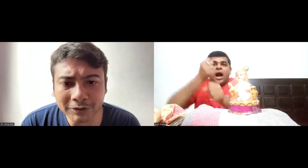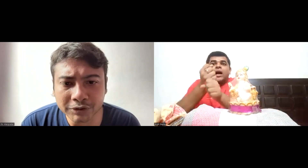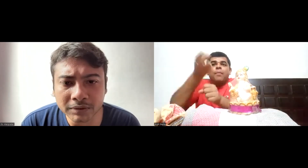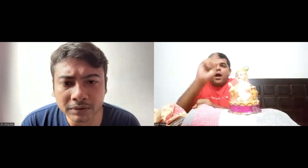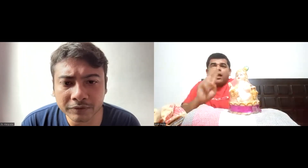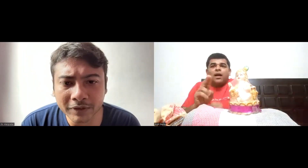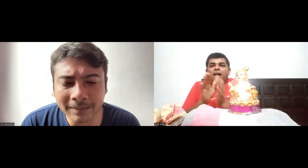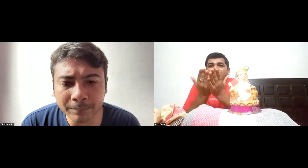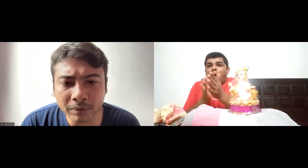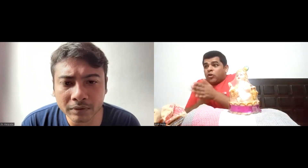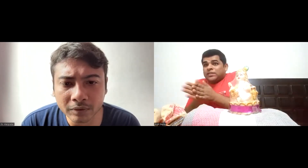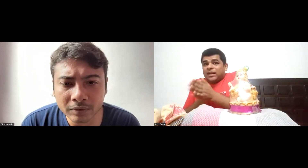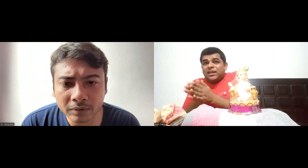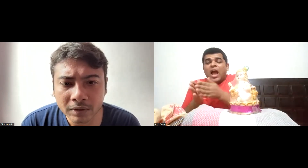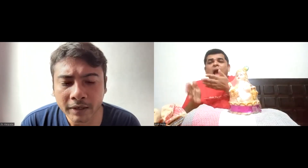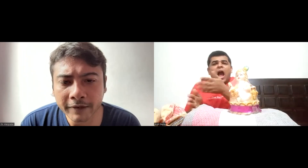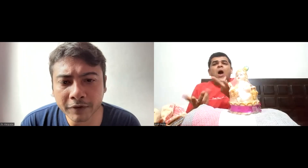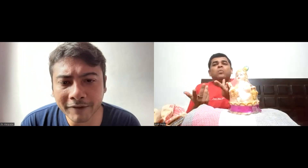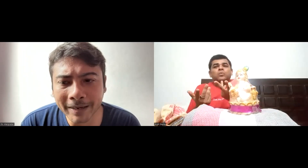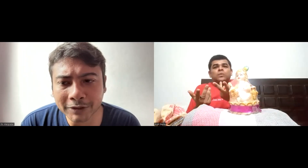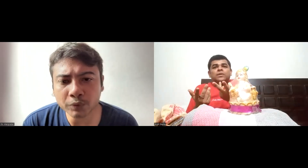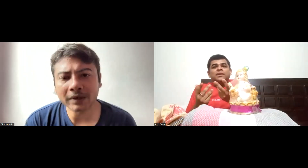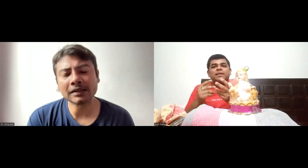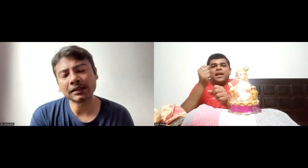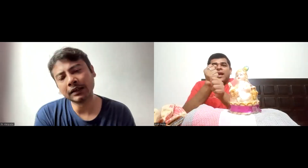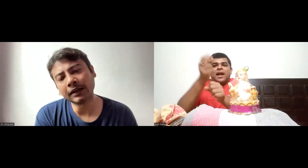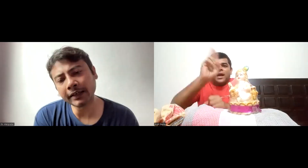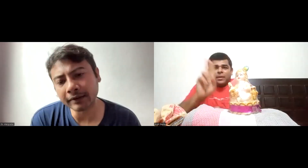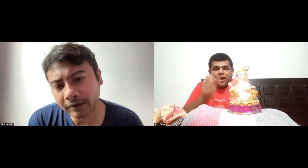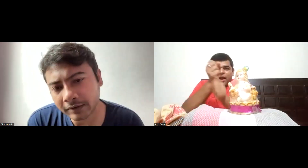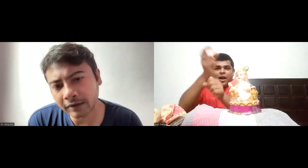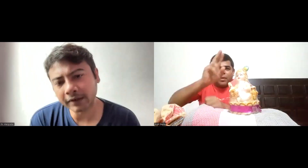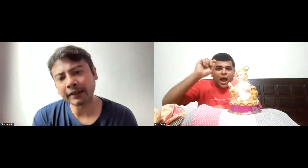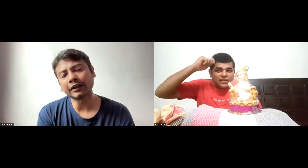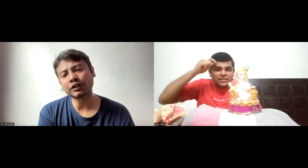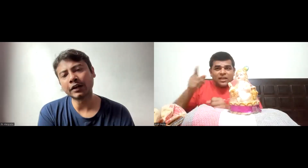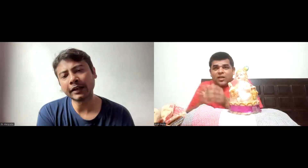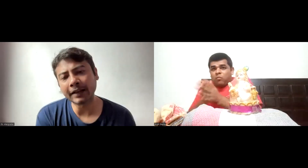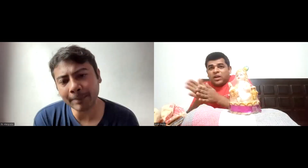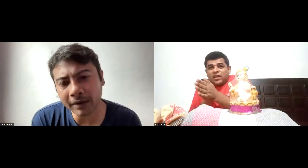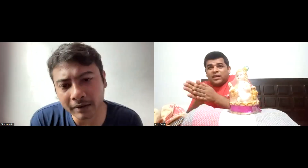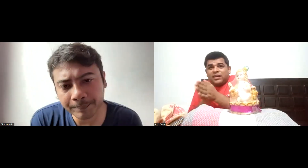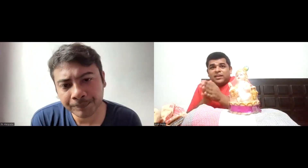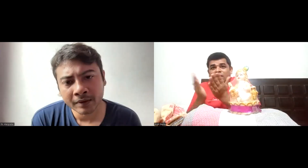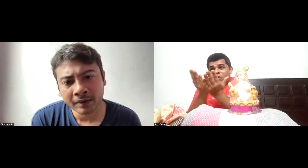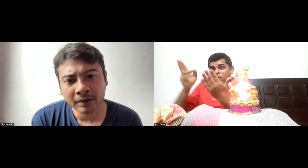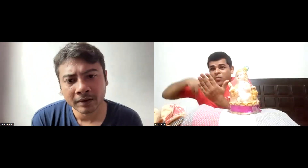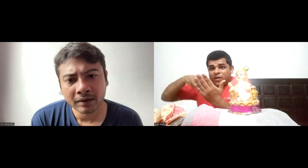the passion, for example, if you have a passion towards learning English, learning grammar,